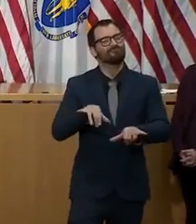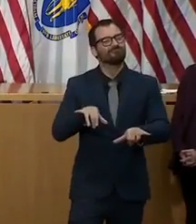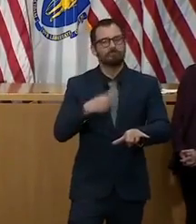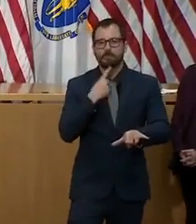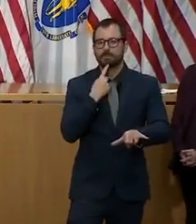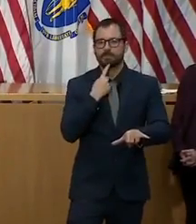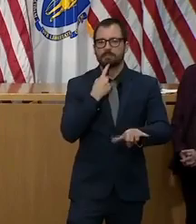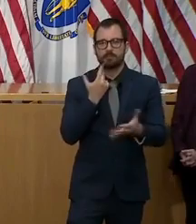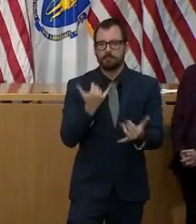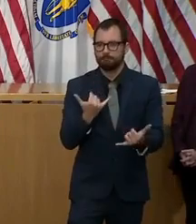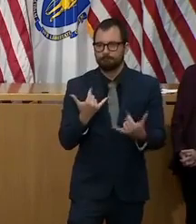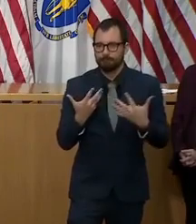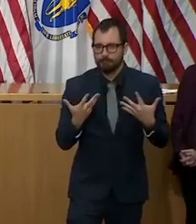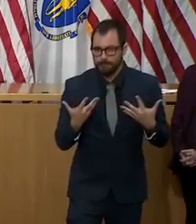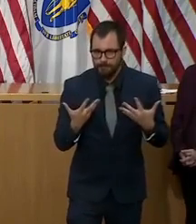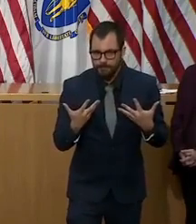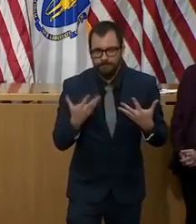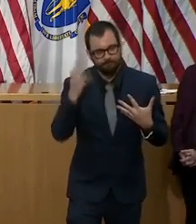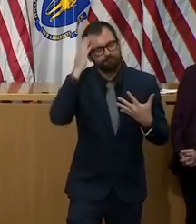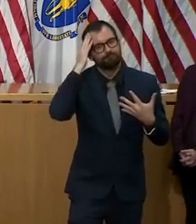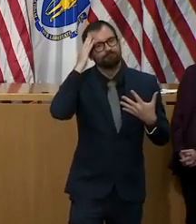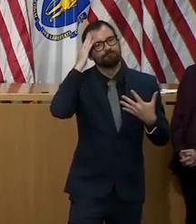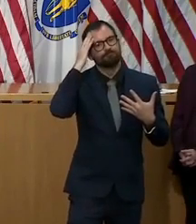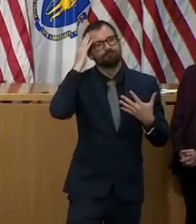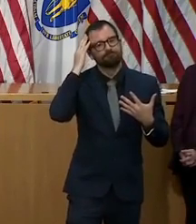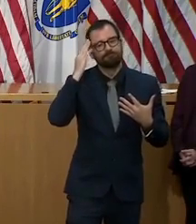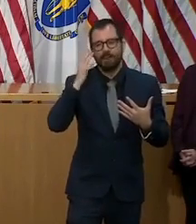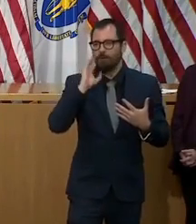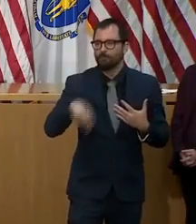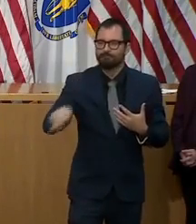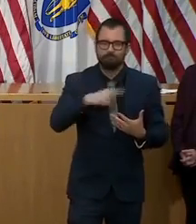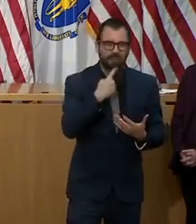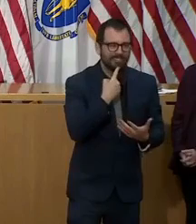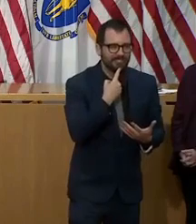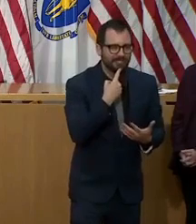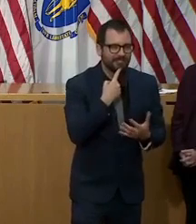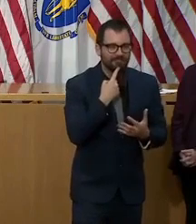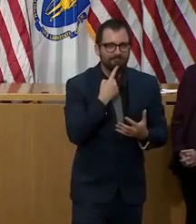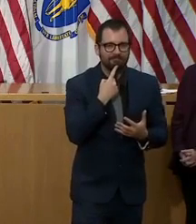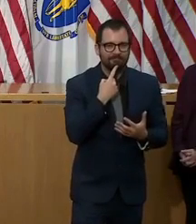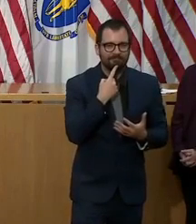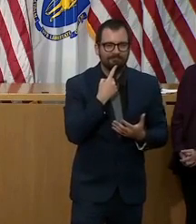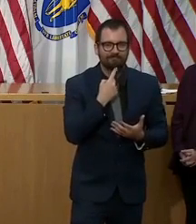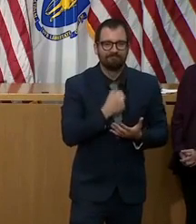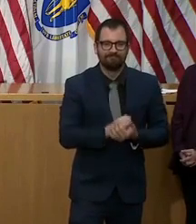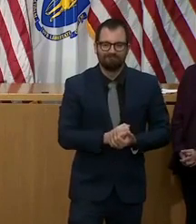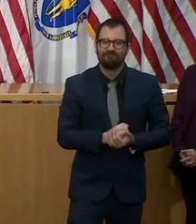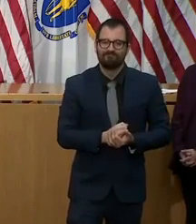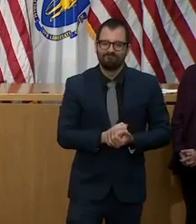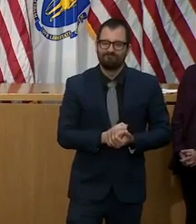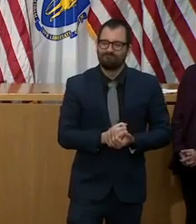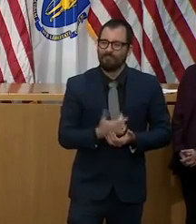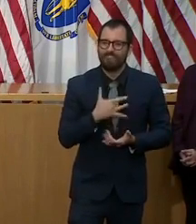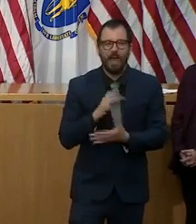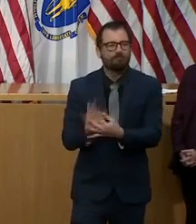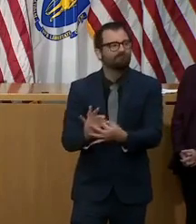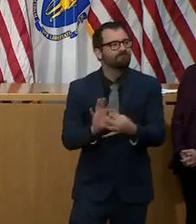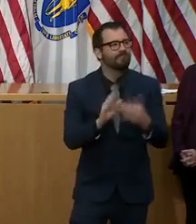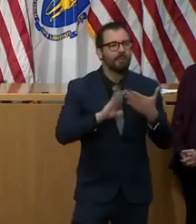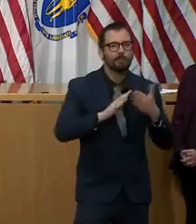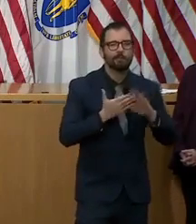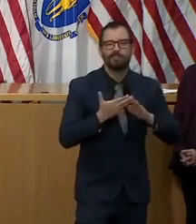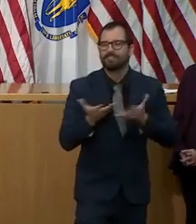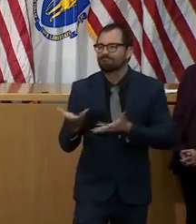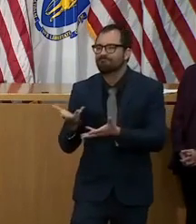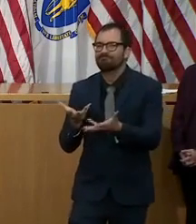the familiarity with the connections that we have with people in these places. And we'll listen to